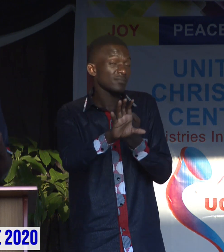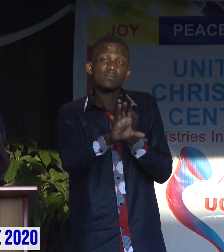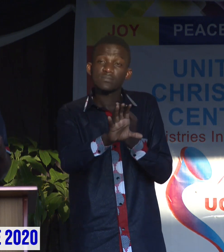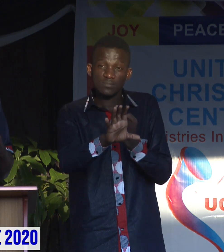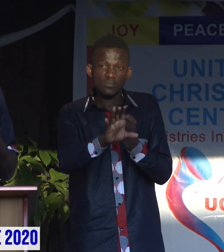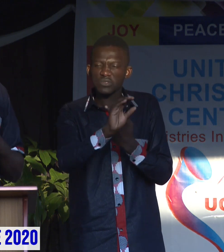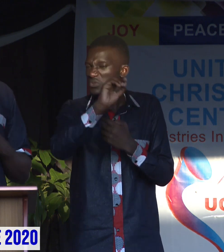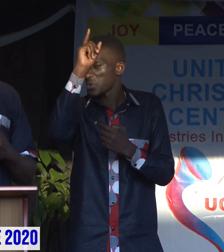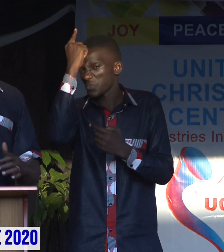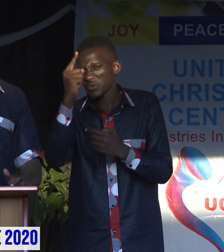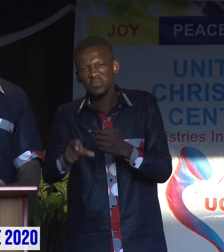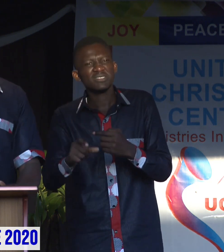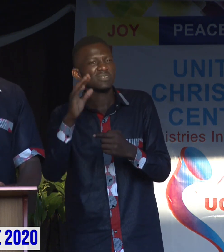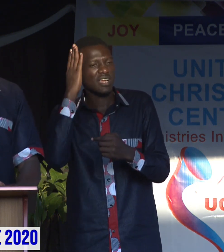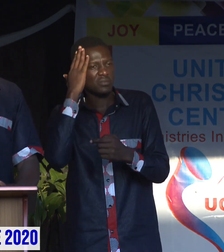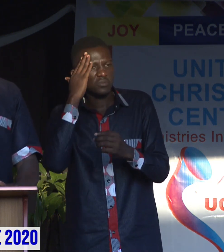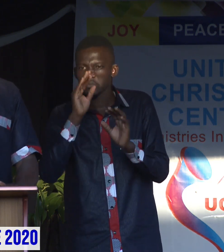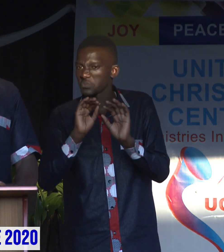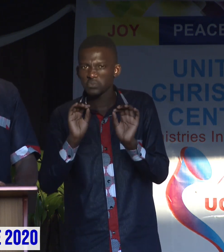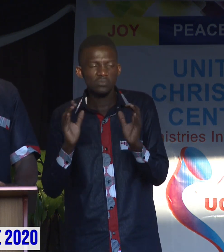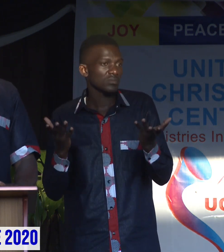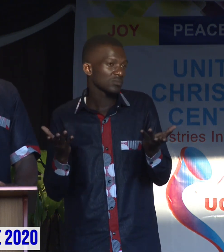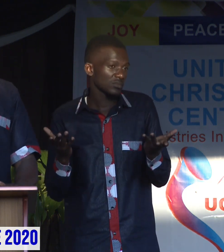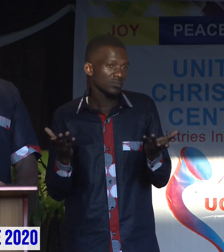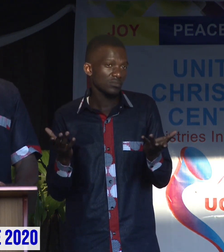No one will know. Teri agenda chitegera.